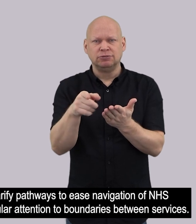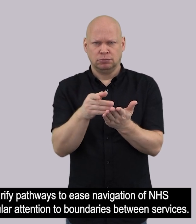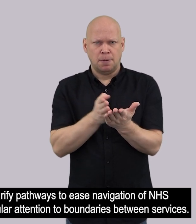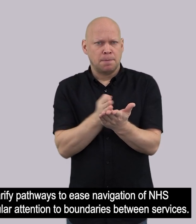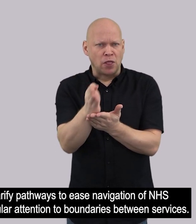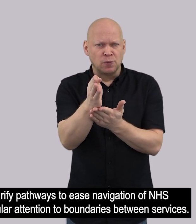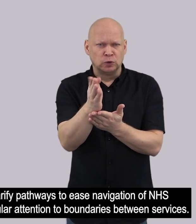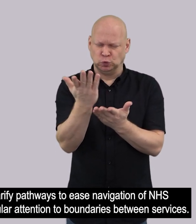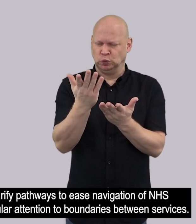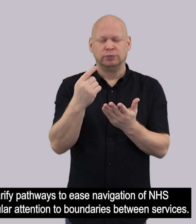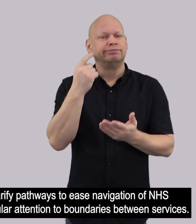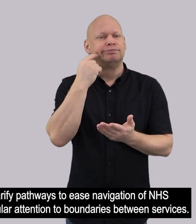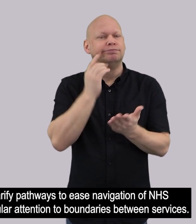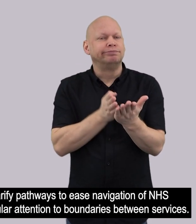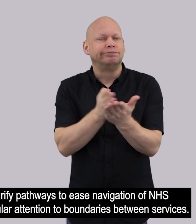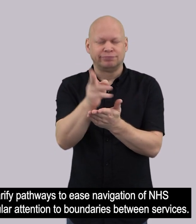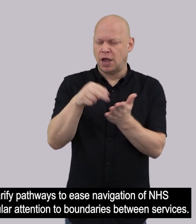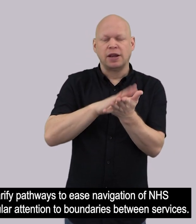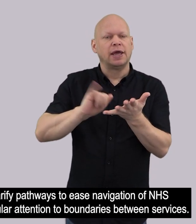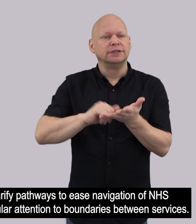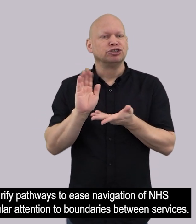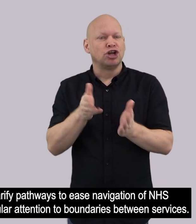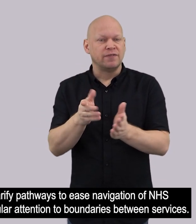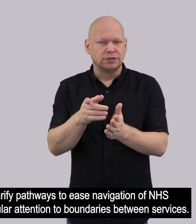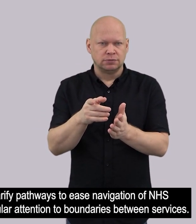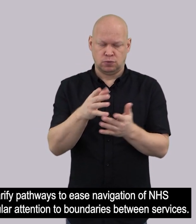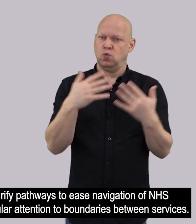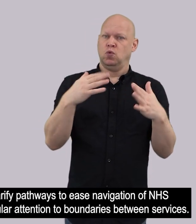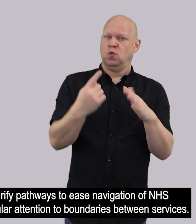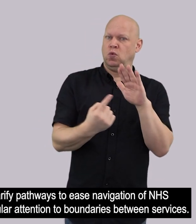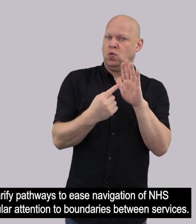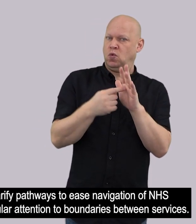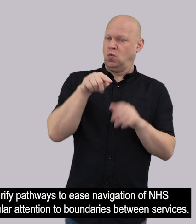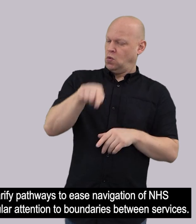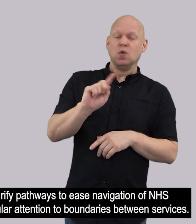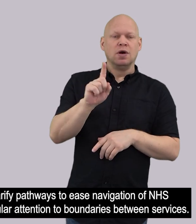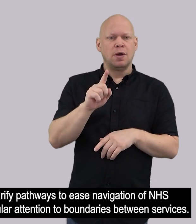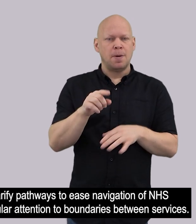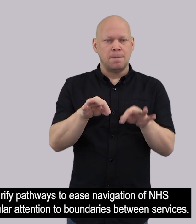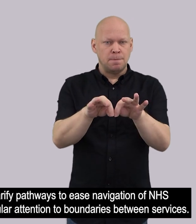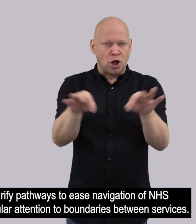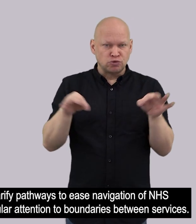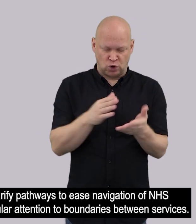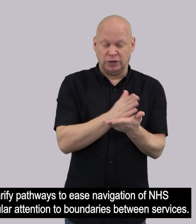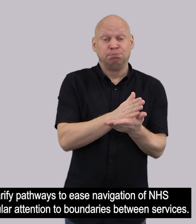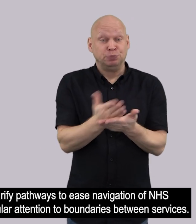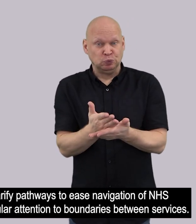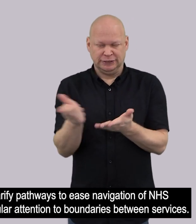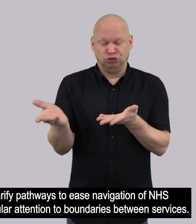6. Improve and clarify pathways to ease navigation of NHS services, paying particular attention to boundaries between services.